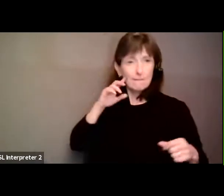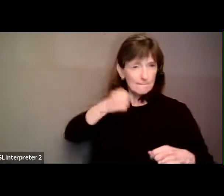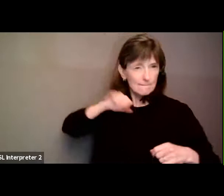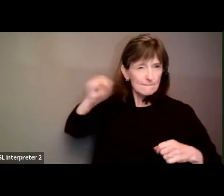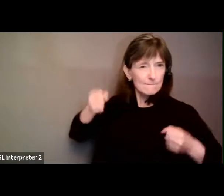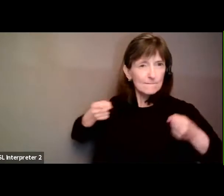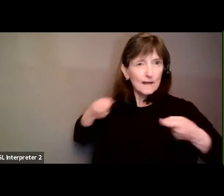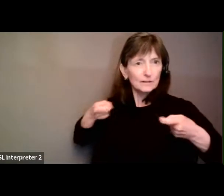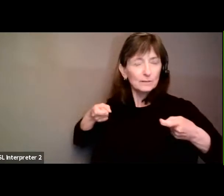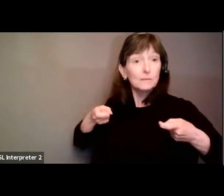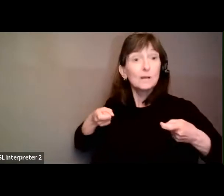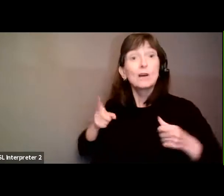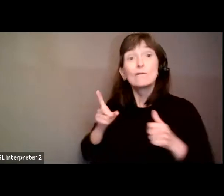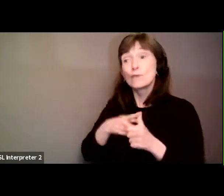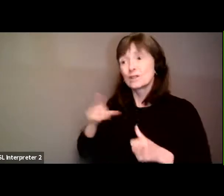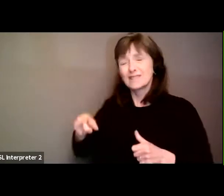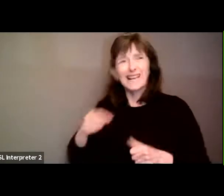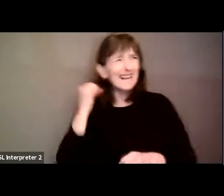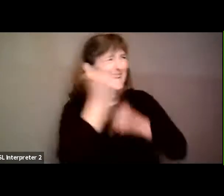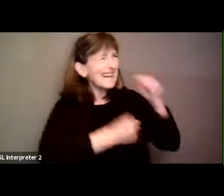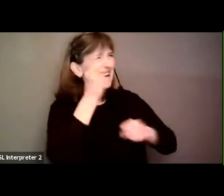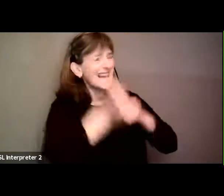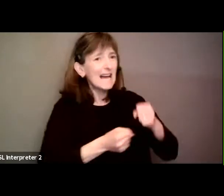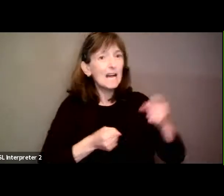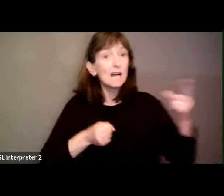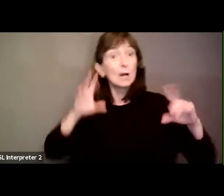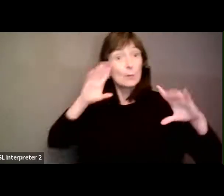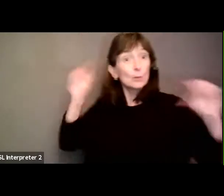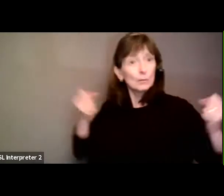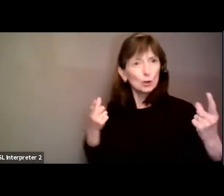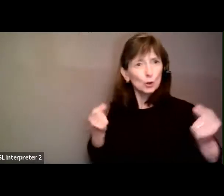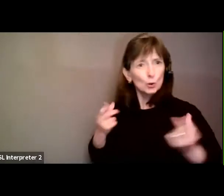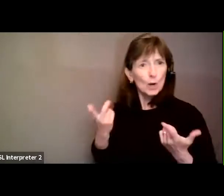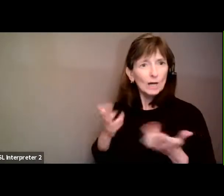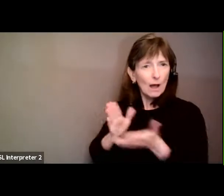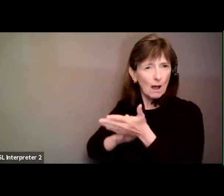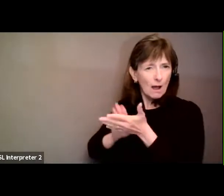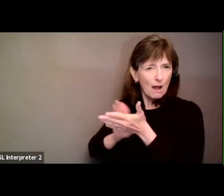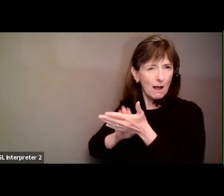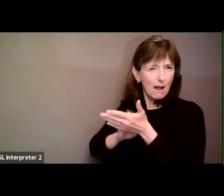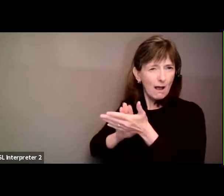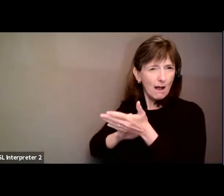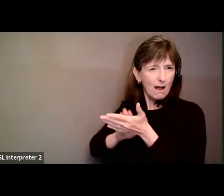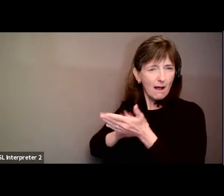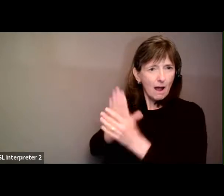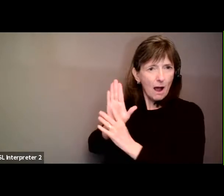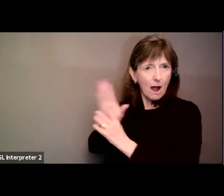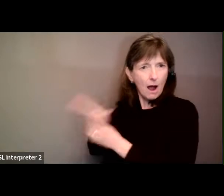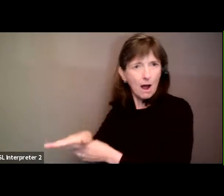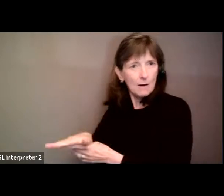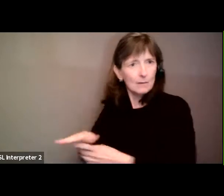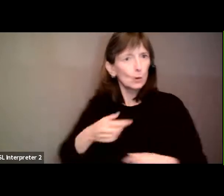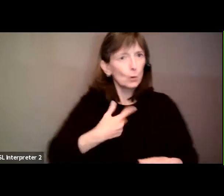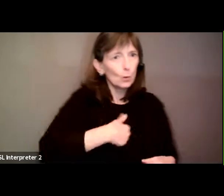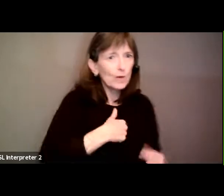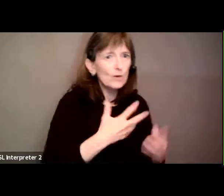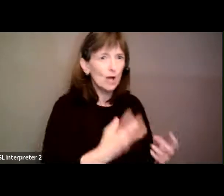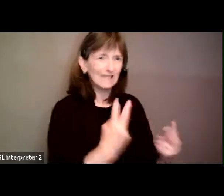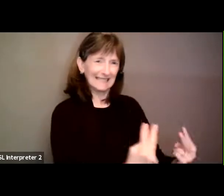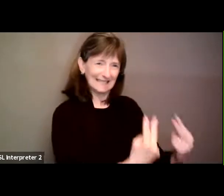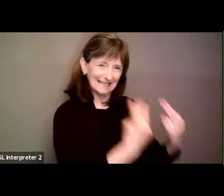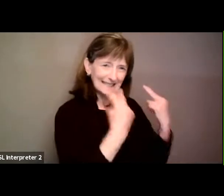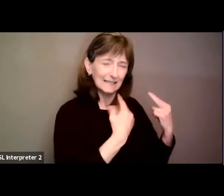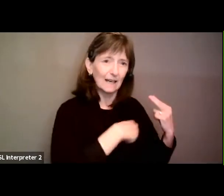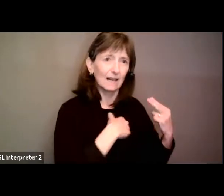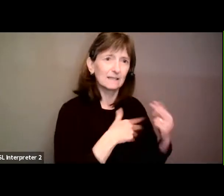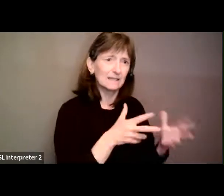down clap over your cries for justice, and all you really want is for them to hear you, to see you, to see the